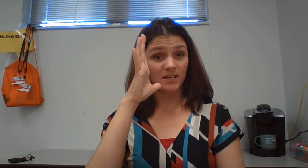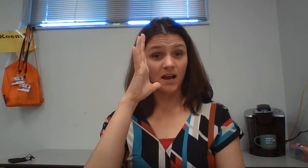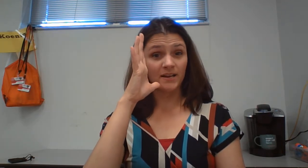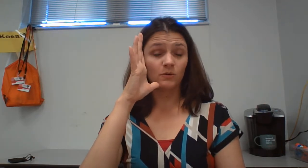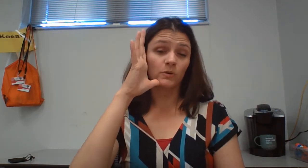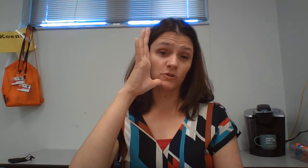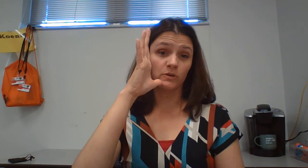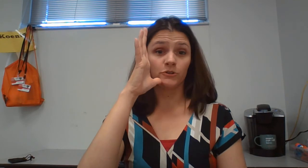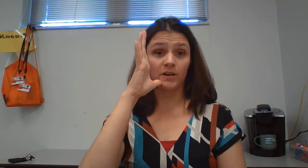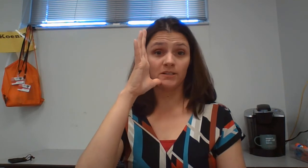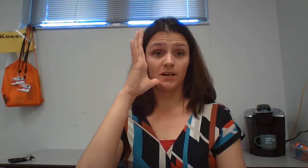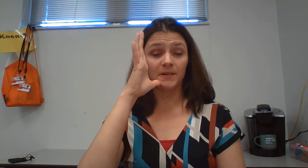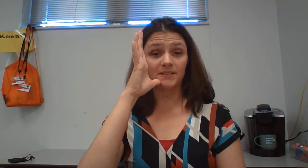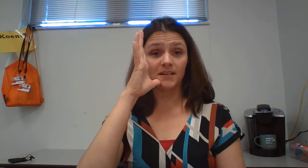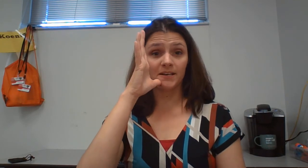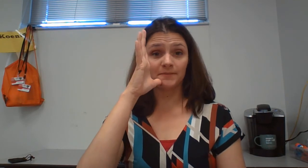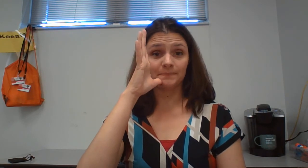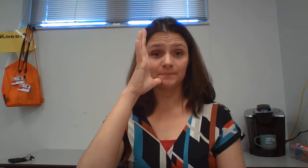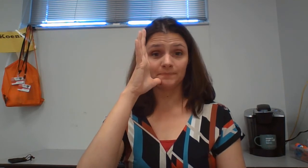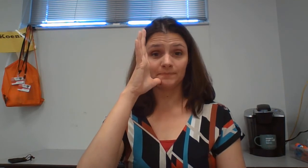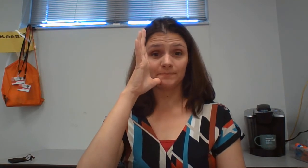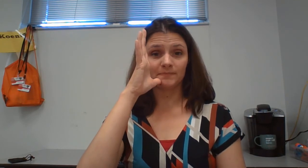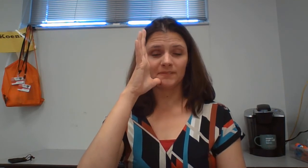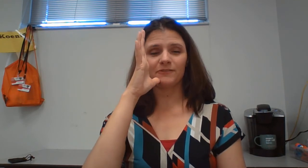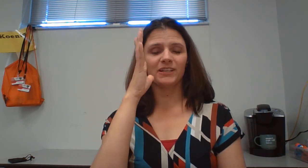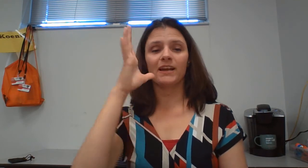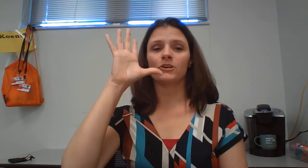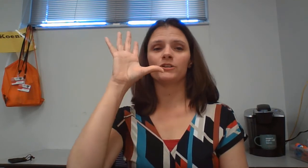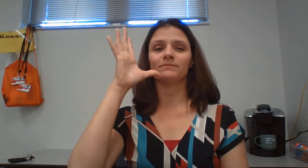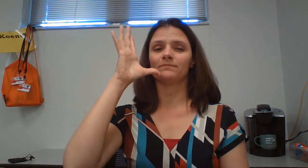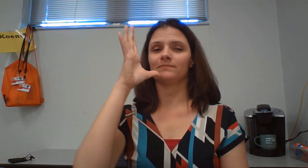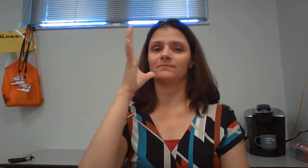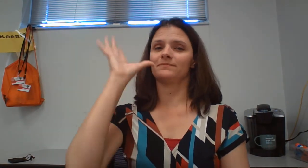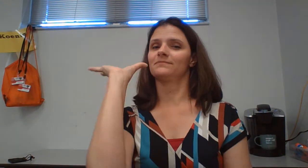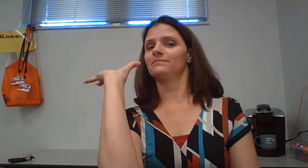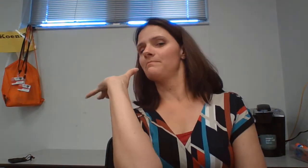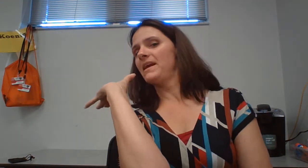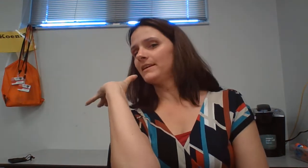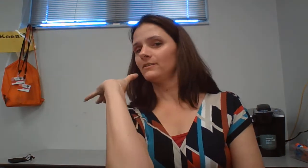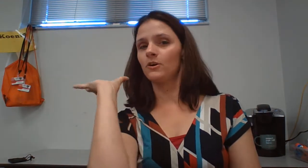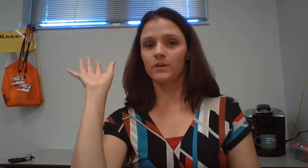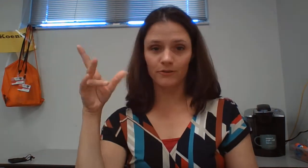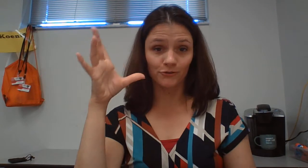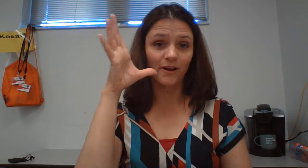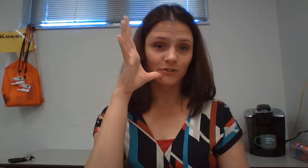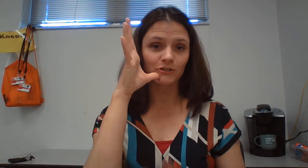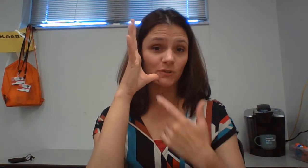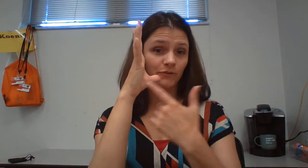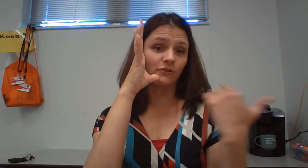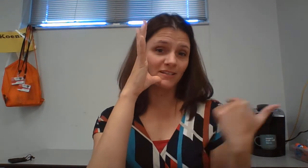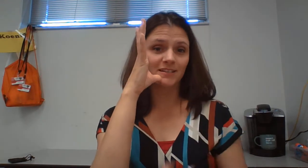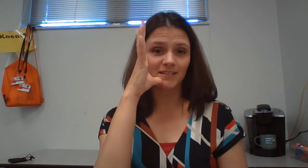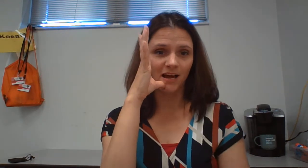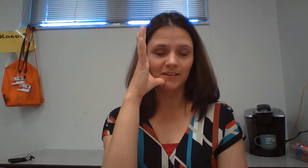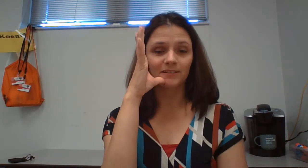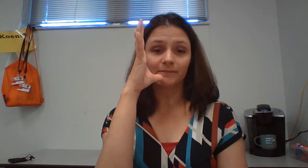side or towards your non-dominant side. Really, I couldn't make it go the other direction. So if you write to the side,